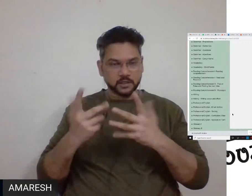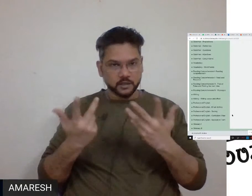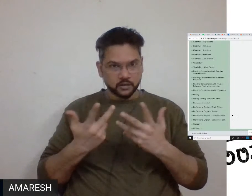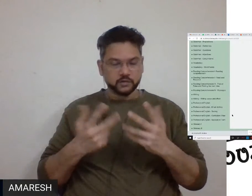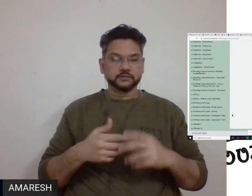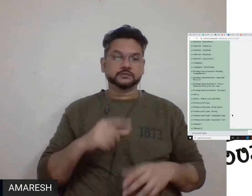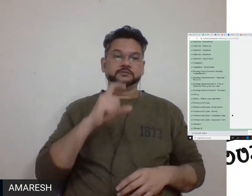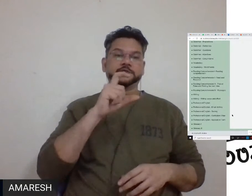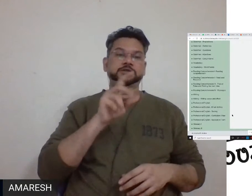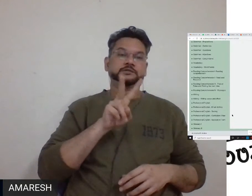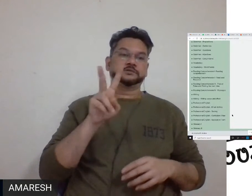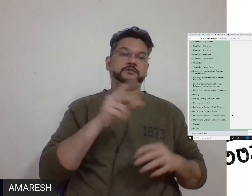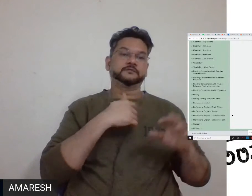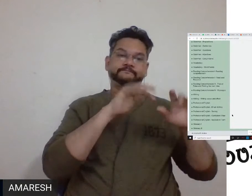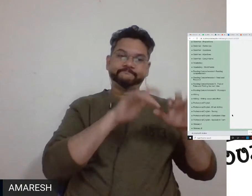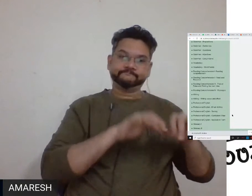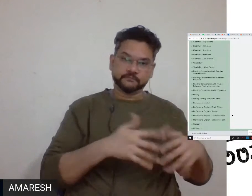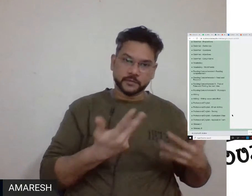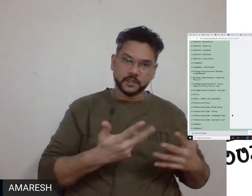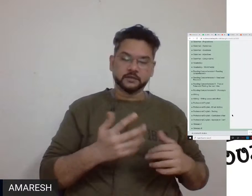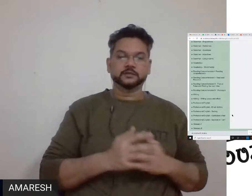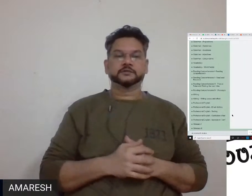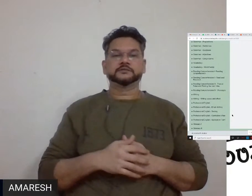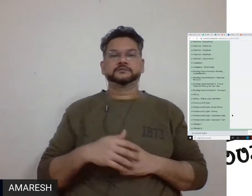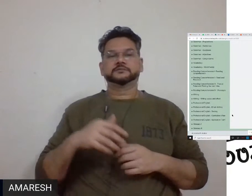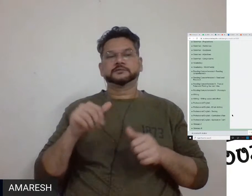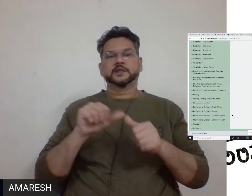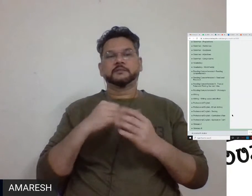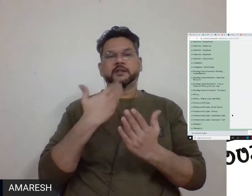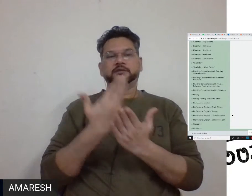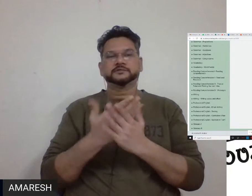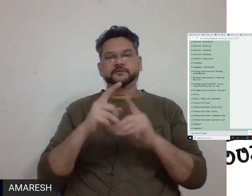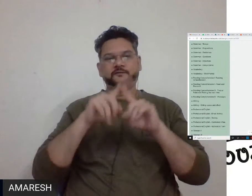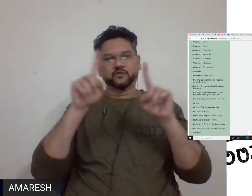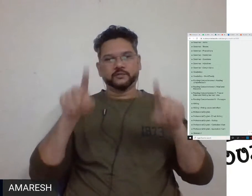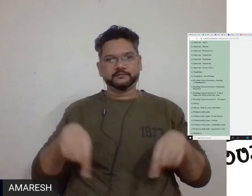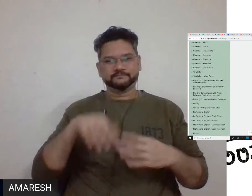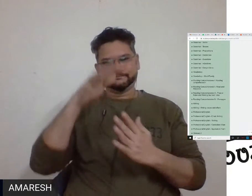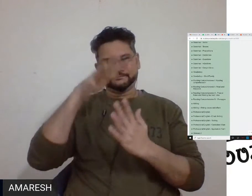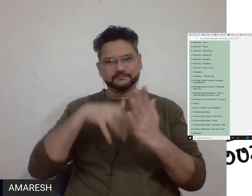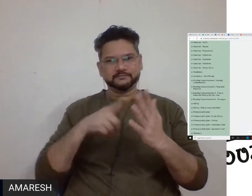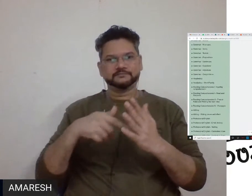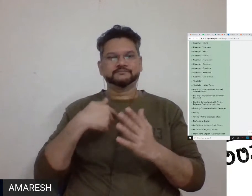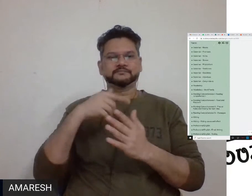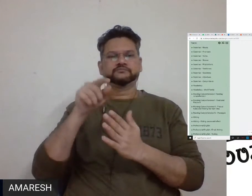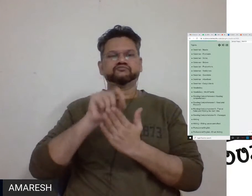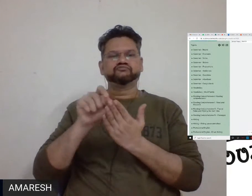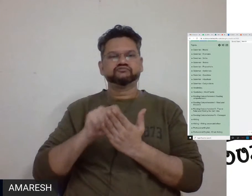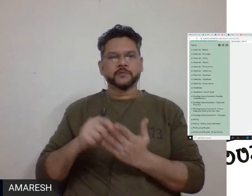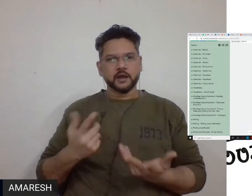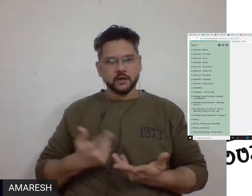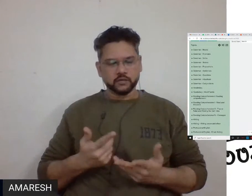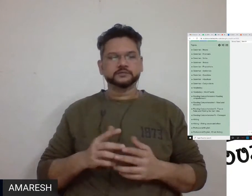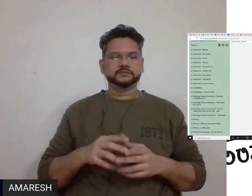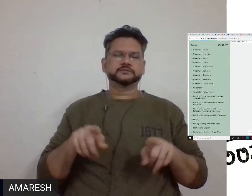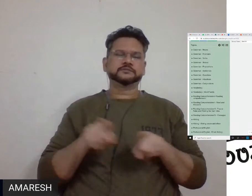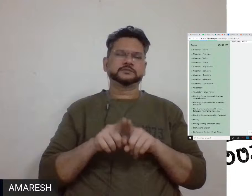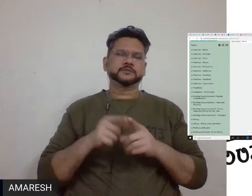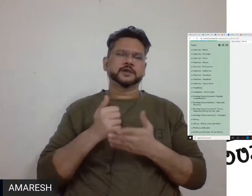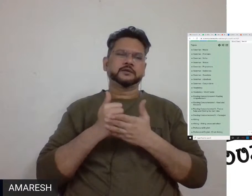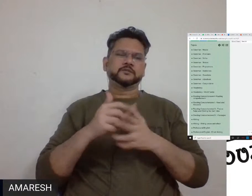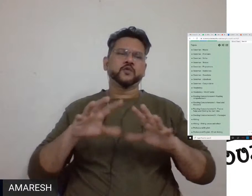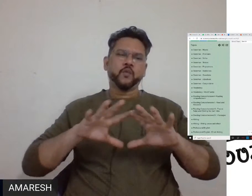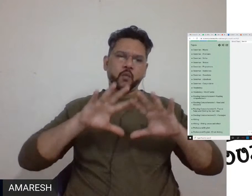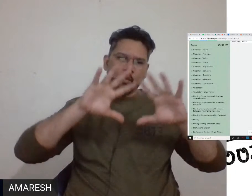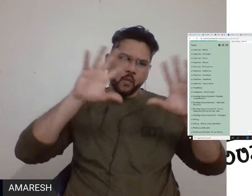up application forms. So we try to make it slightly more holistic as much as possible to the candidates who are